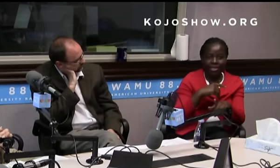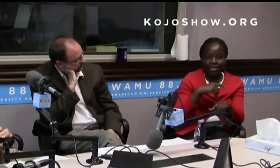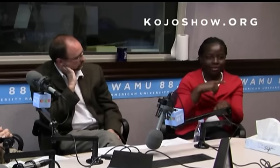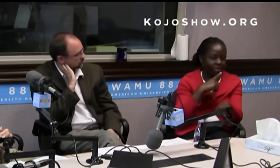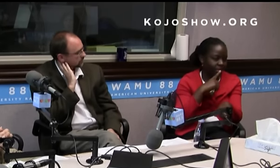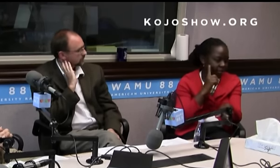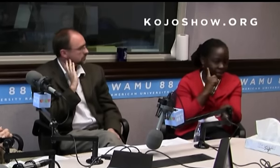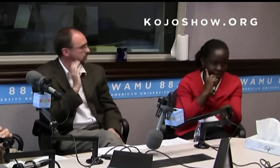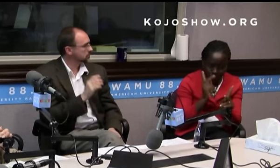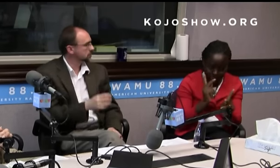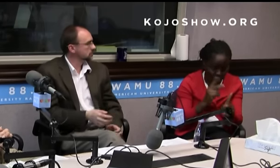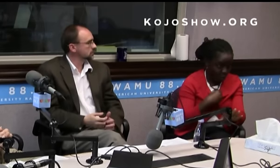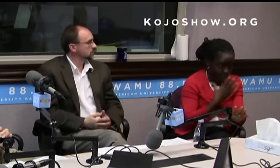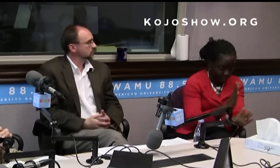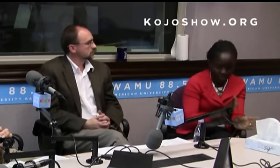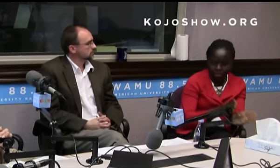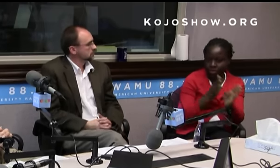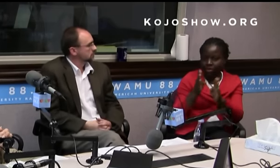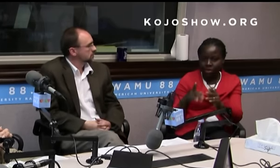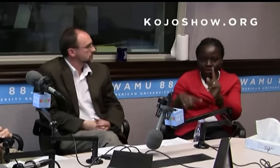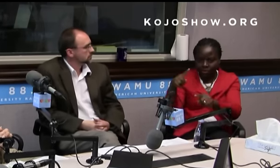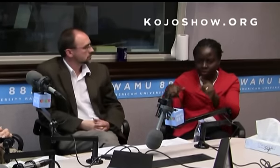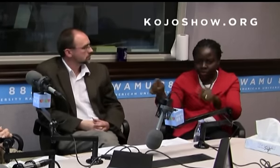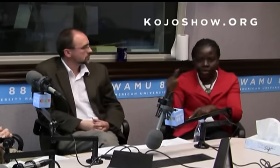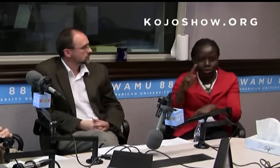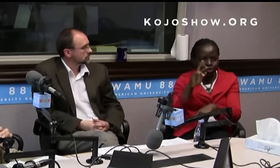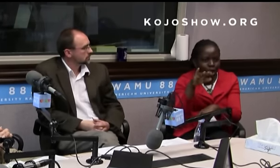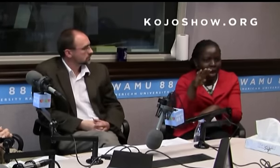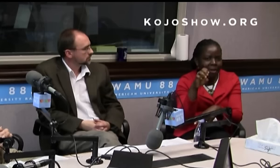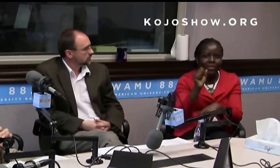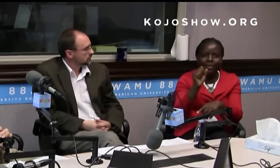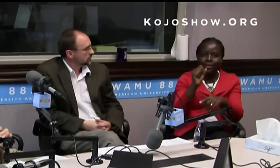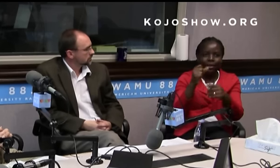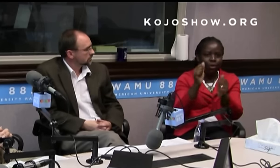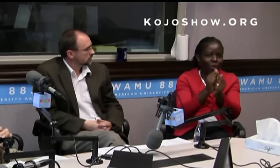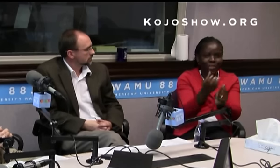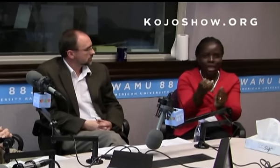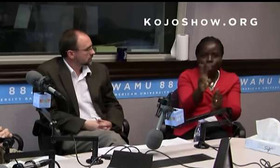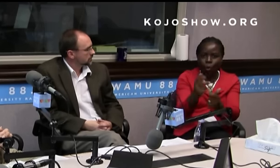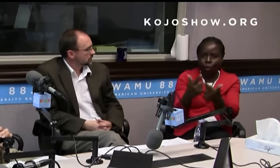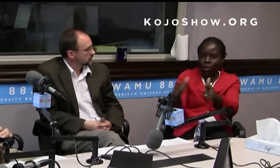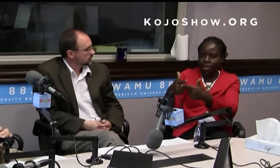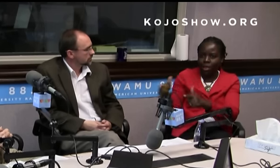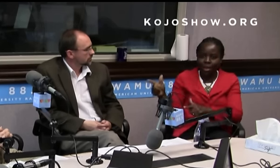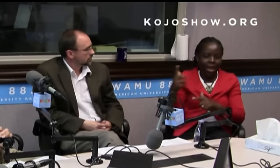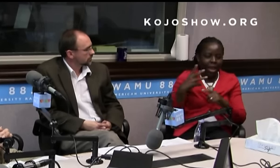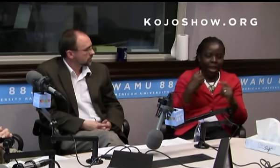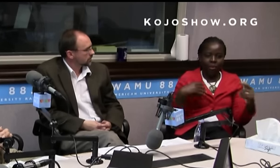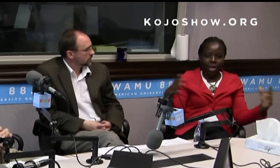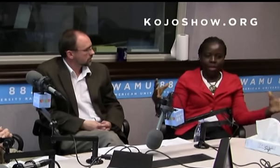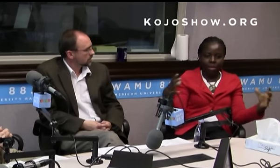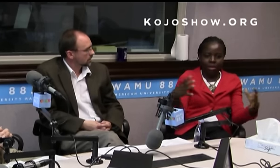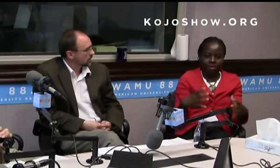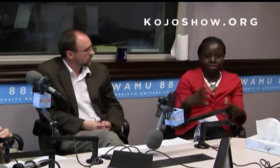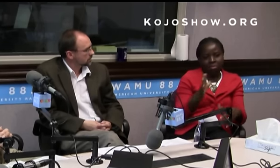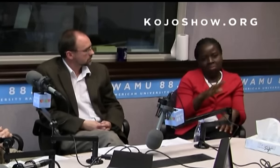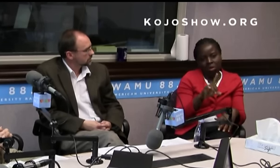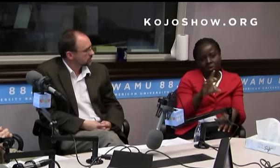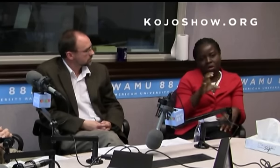people, there were English speakers who were white, English speakers who were black, tribal representatives